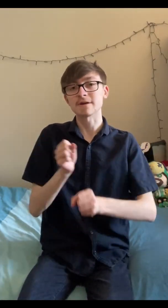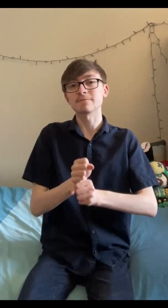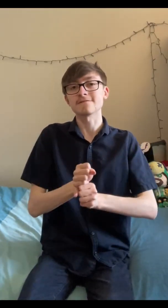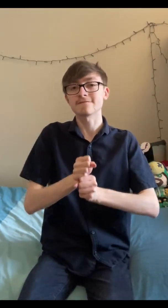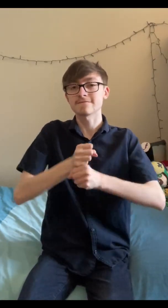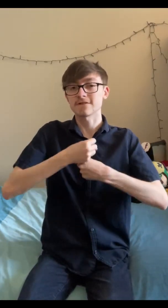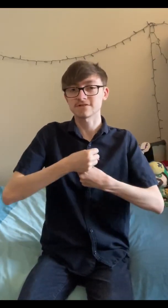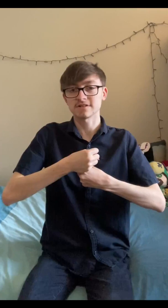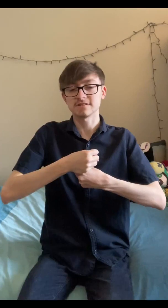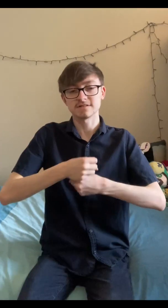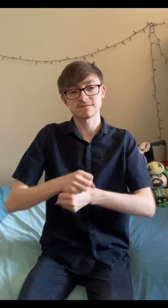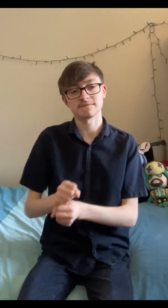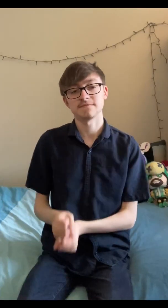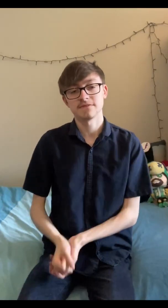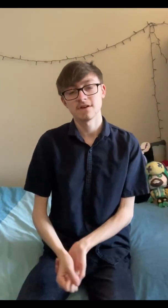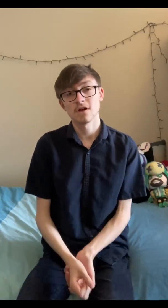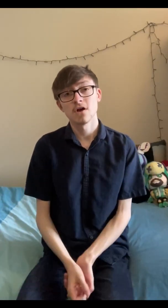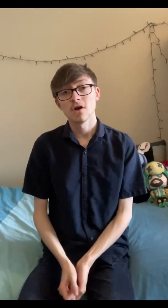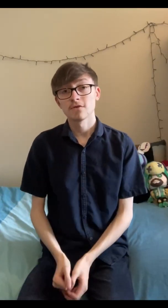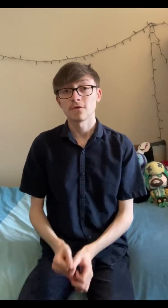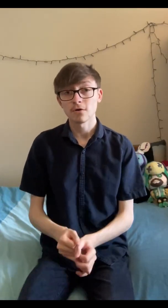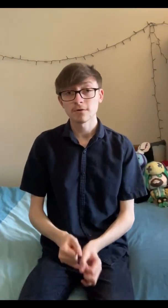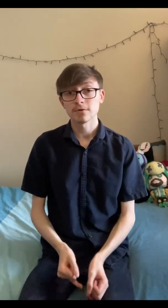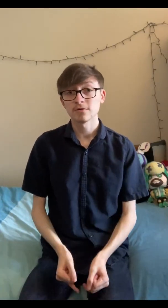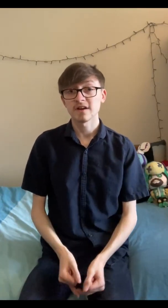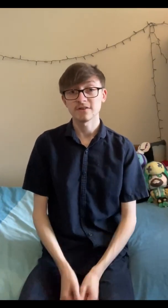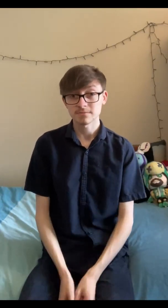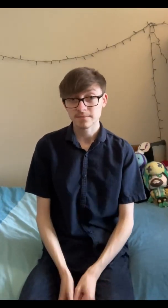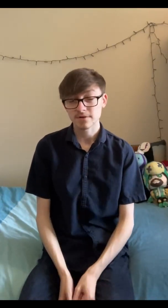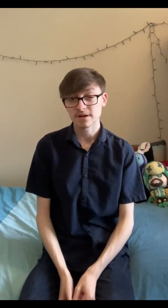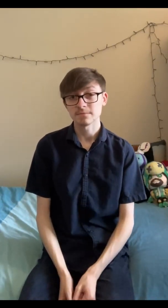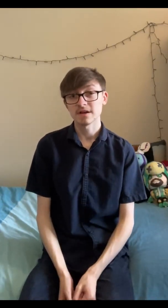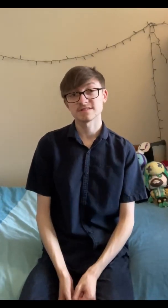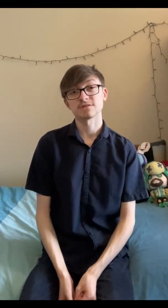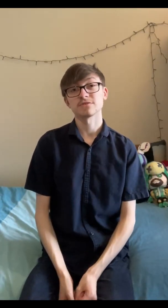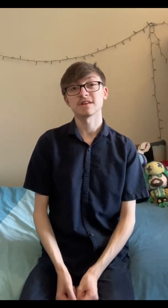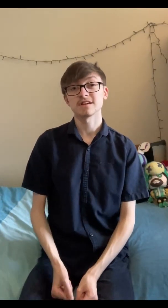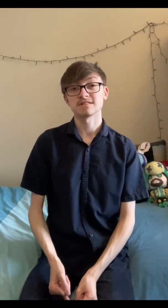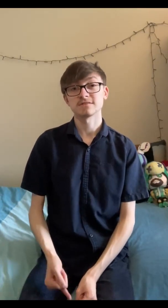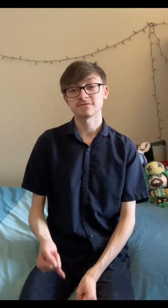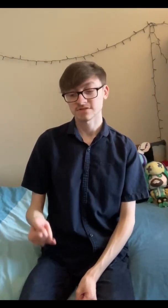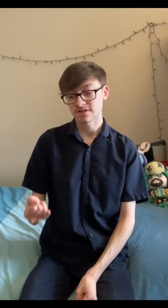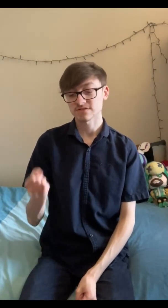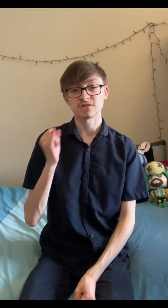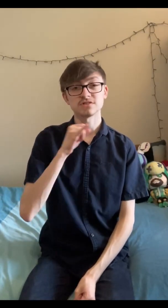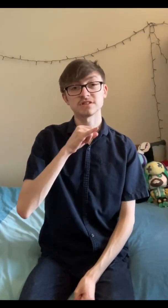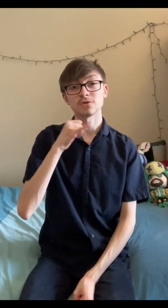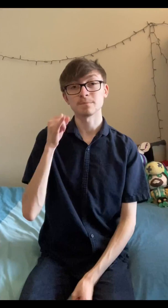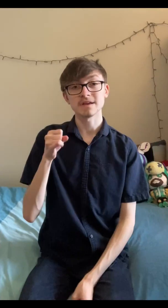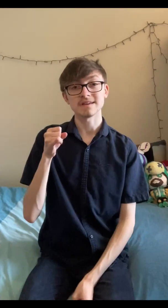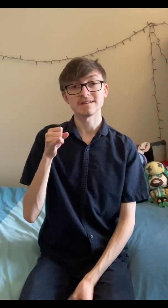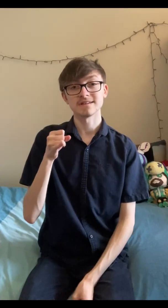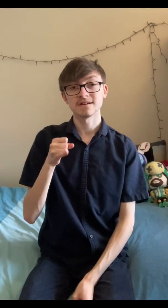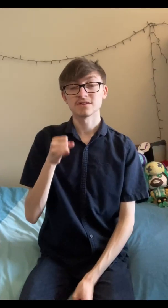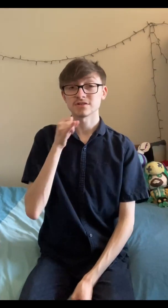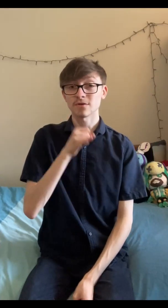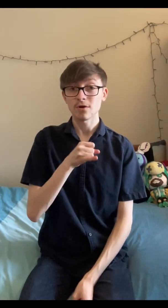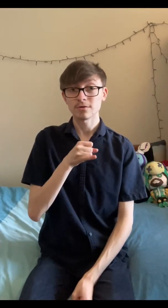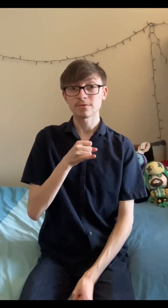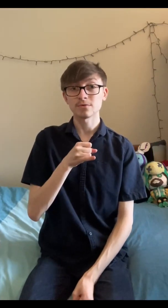but frustrated. For horrible, if you remember in BSL, the negative signs are using your pinky. So for horrible, what you